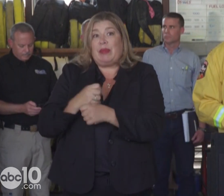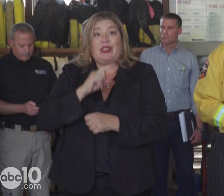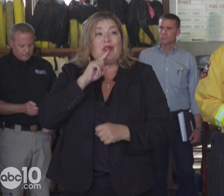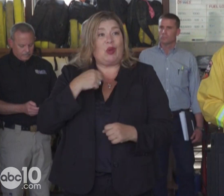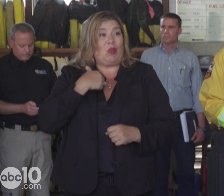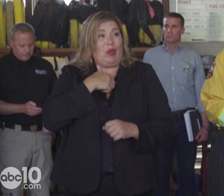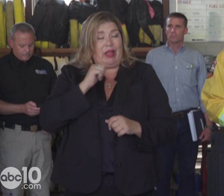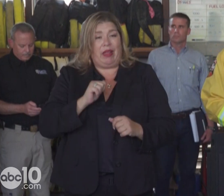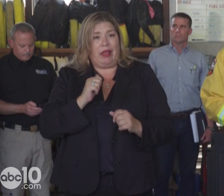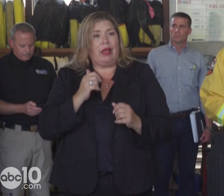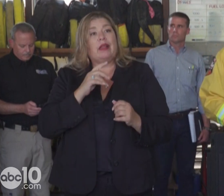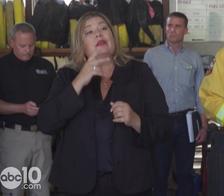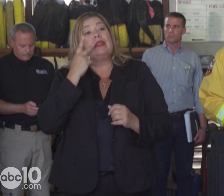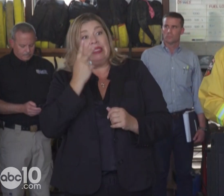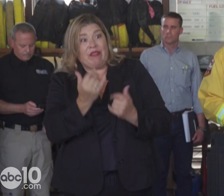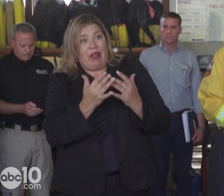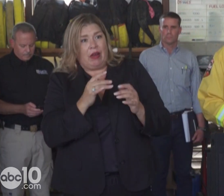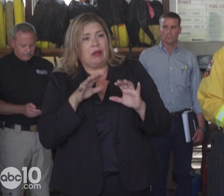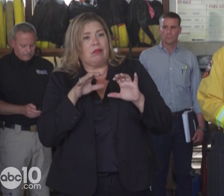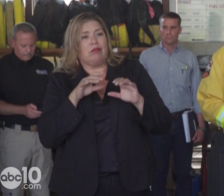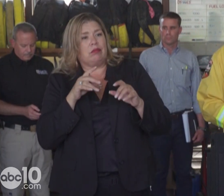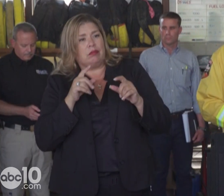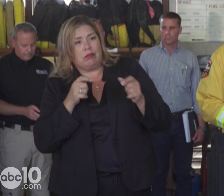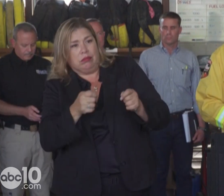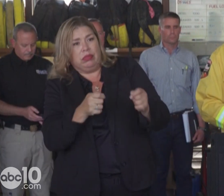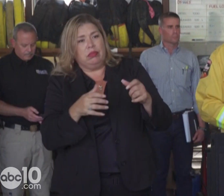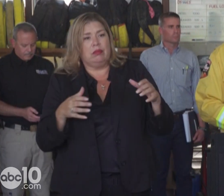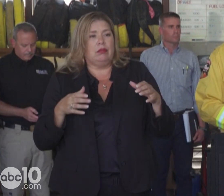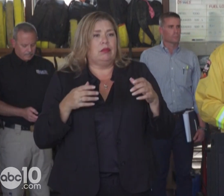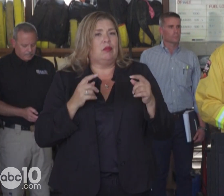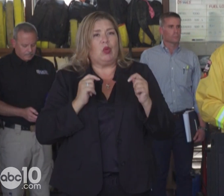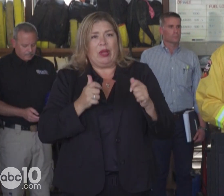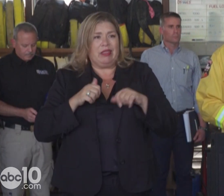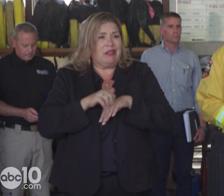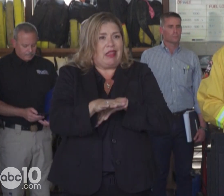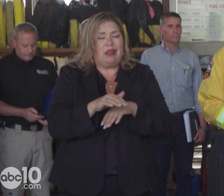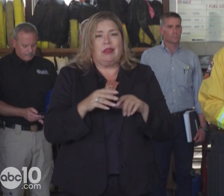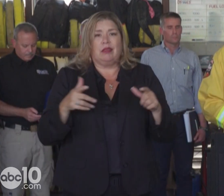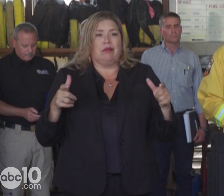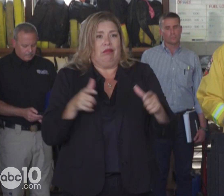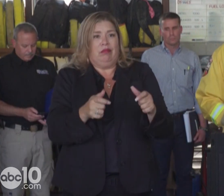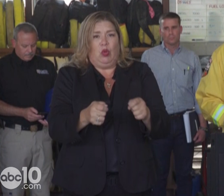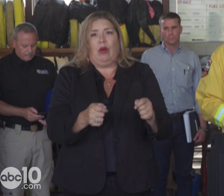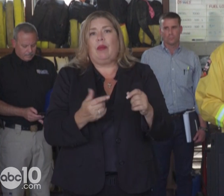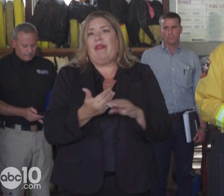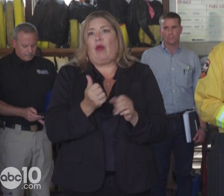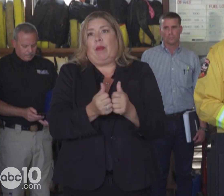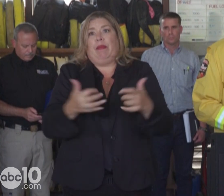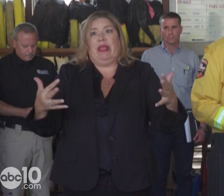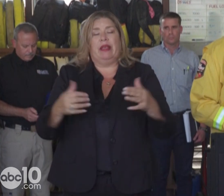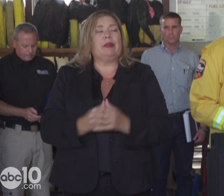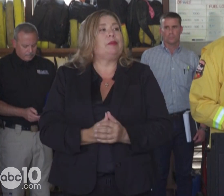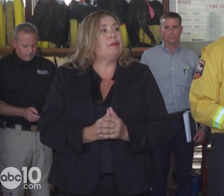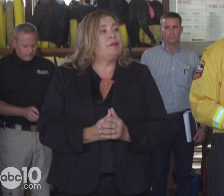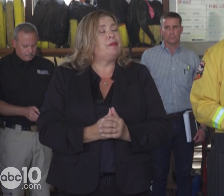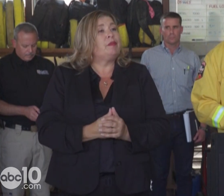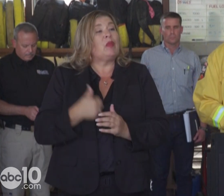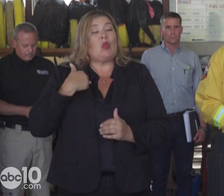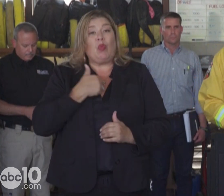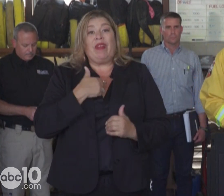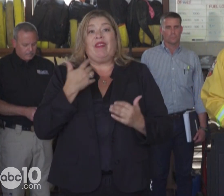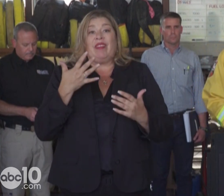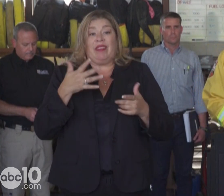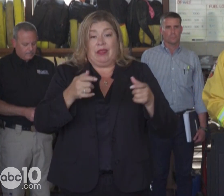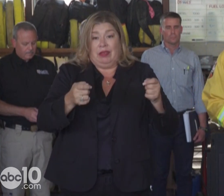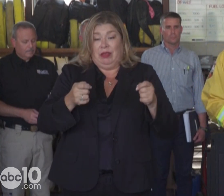get to fires early and get resources there, put them out before they get big. We have been putting out more